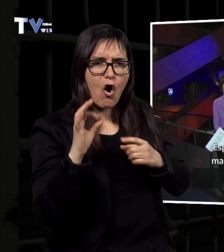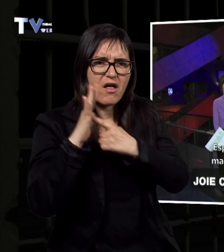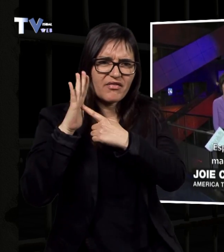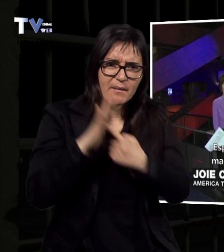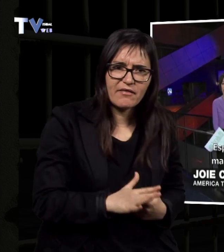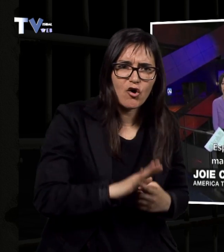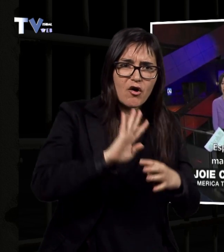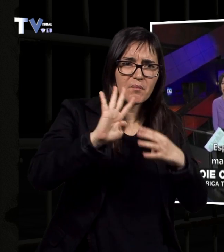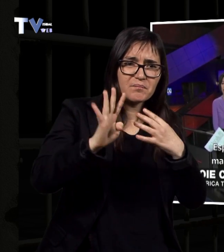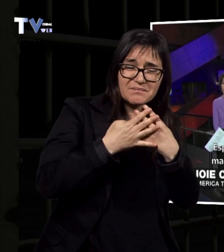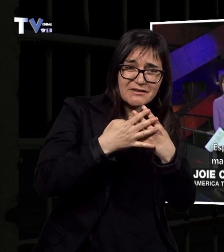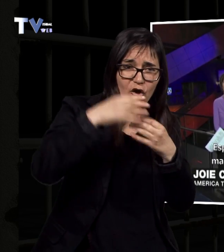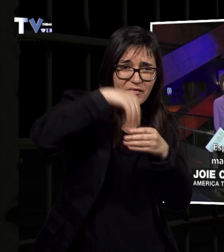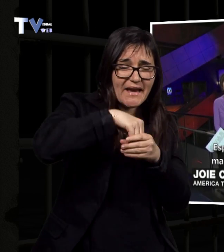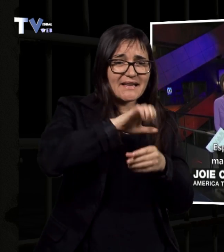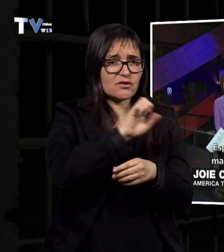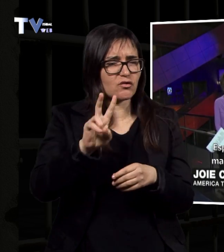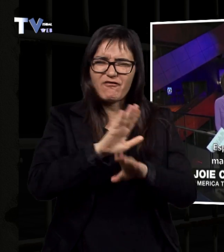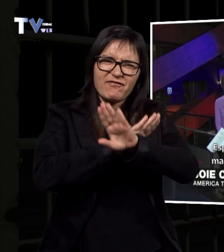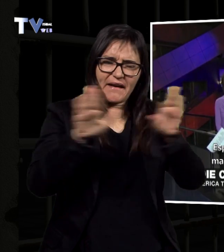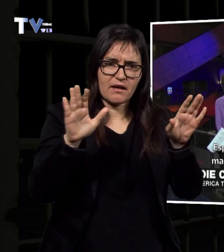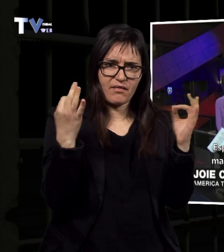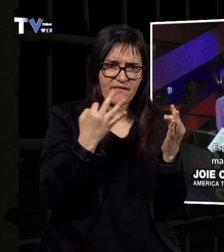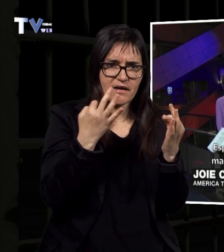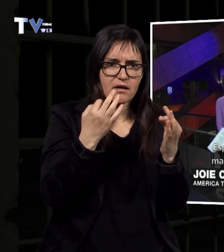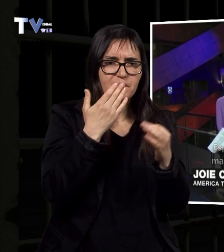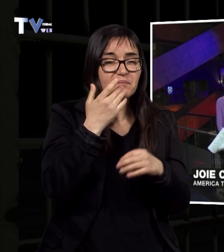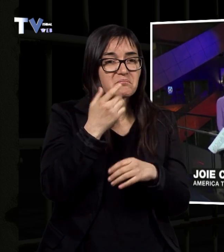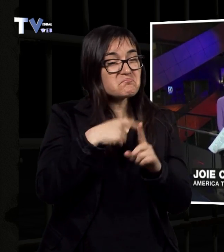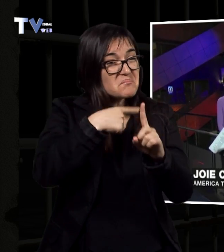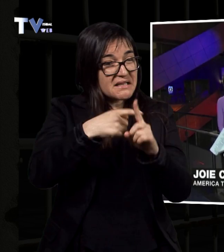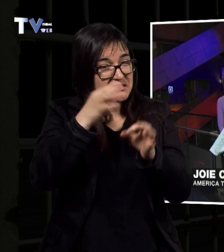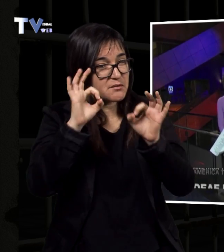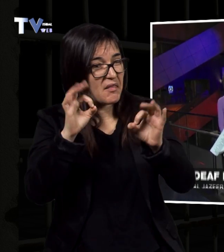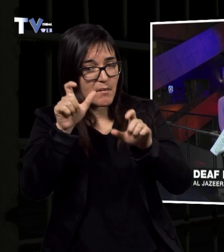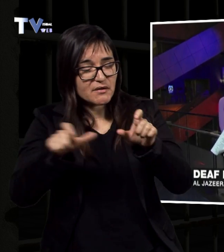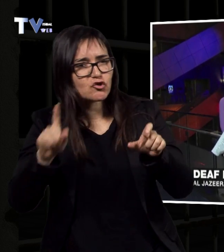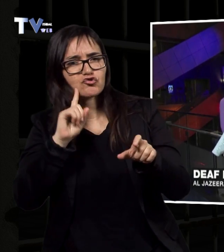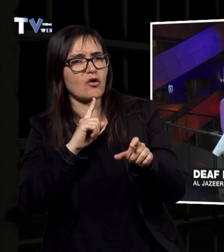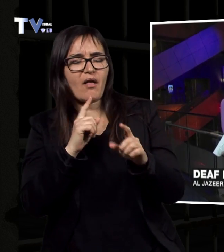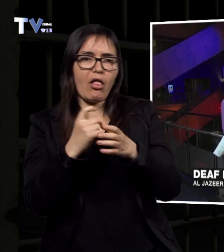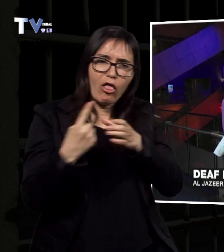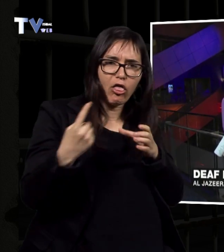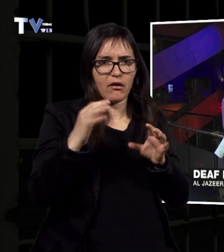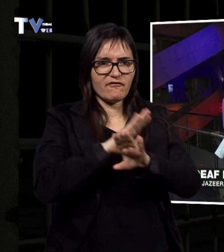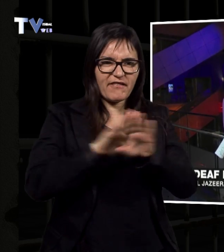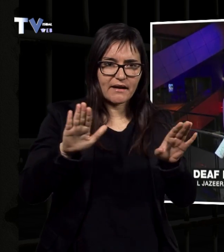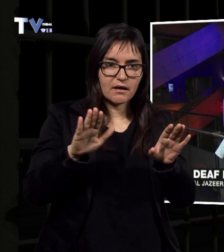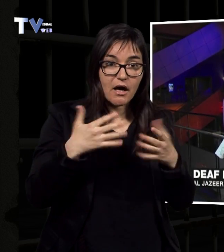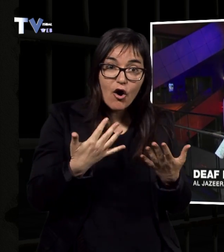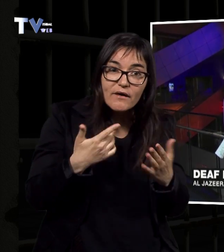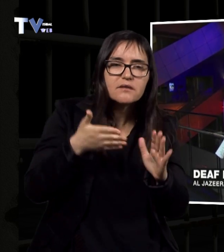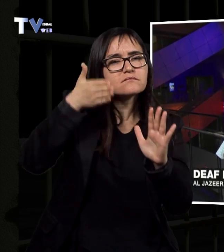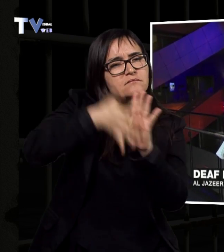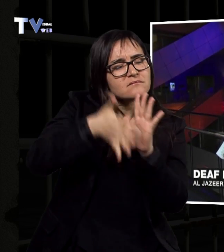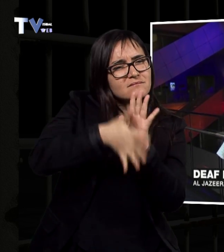system, especially for those whose disabilities make any communication challenging. Even finding the untold stories of the disabled in